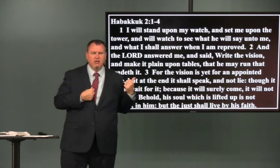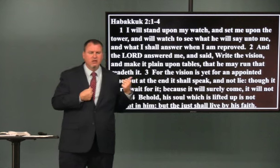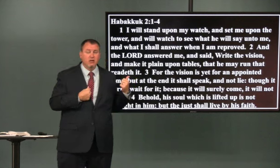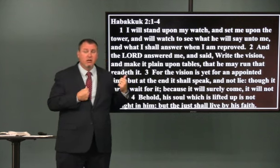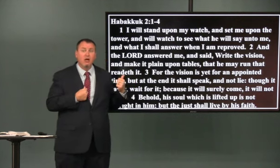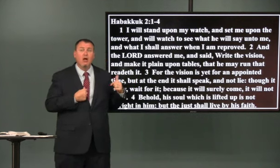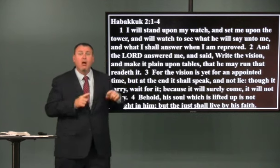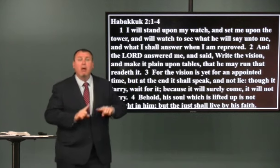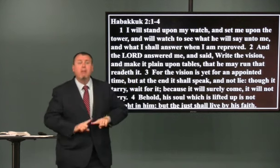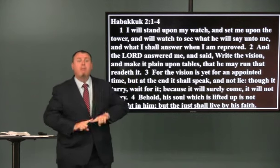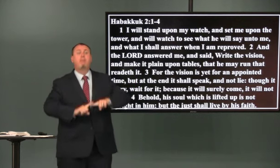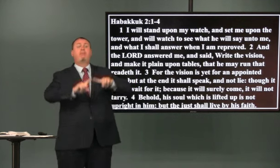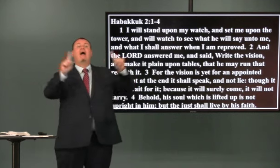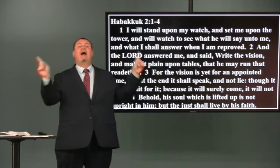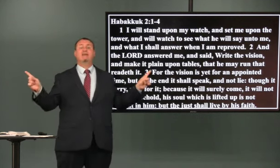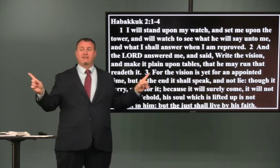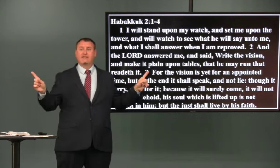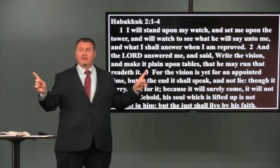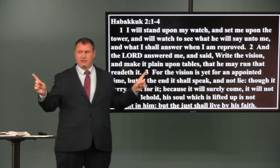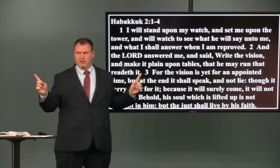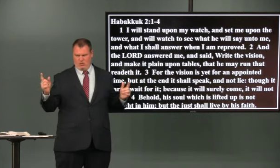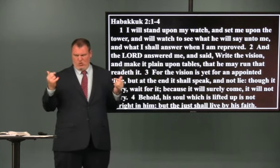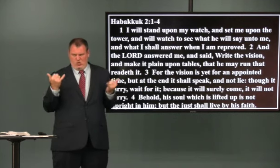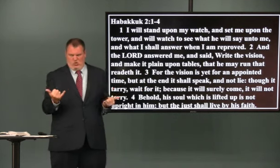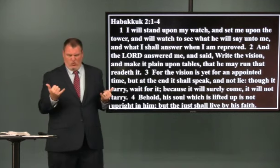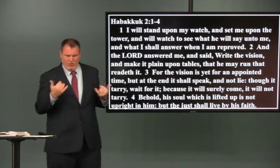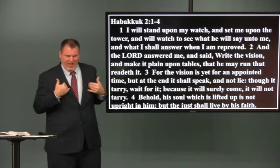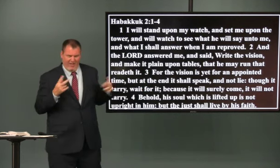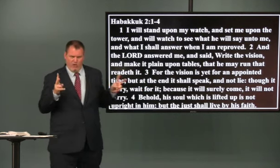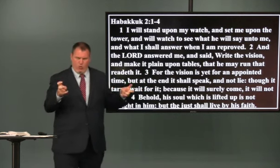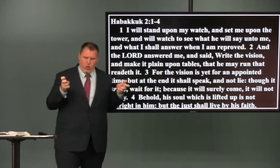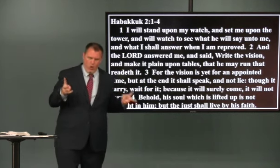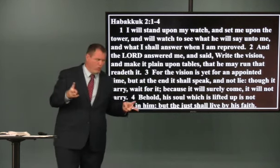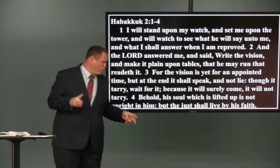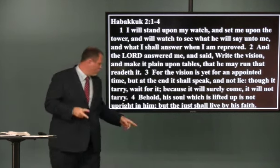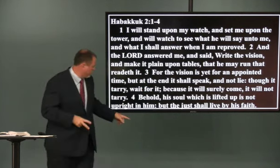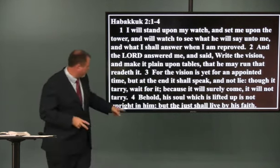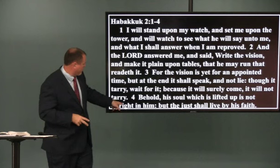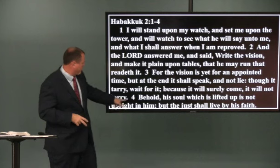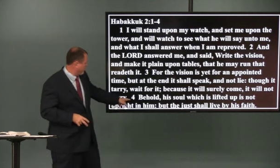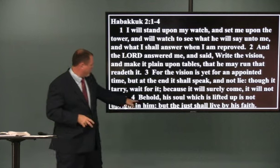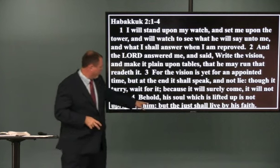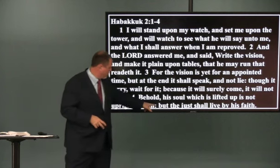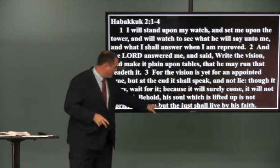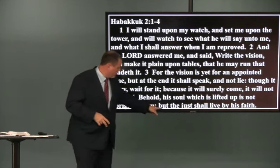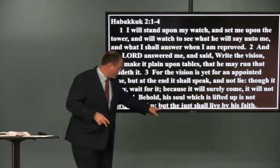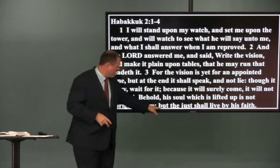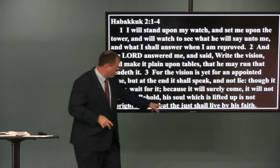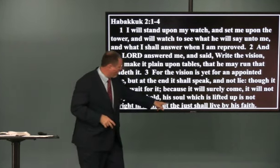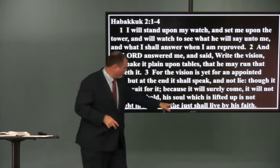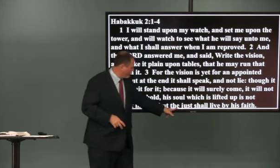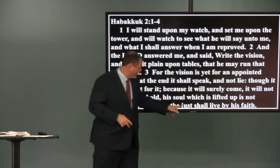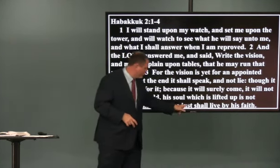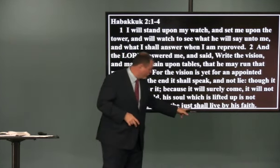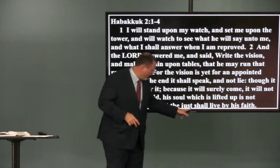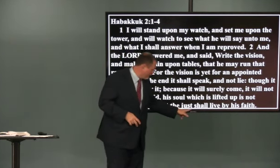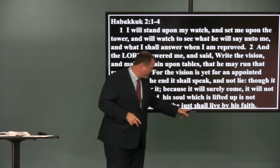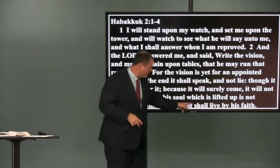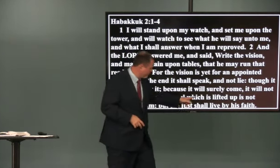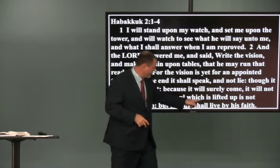Israel is proud and not right with me but today we have this part of the quote but